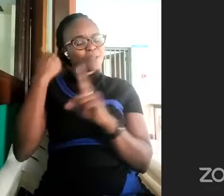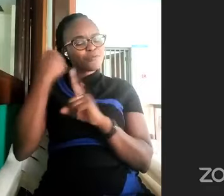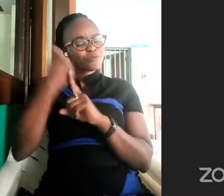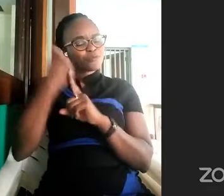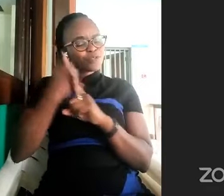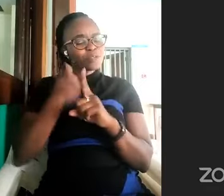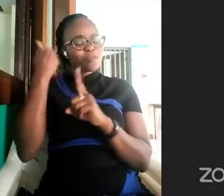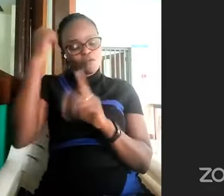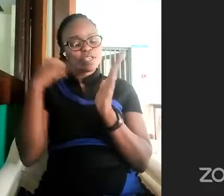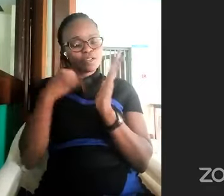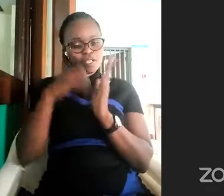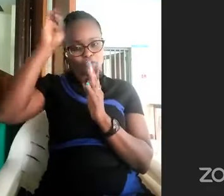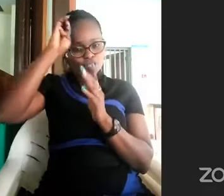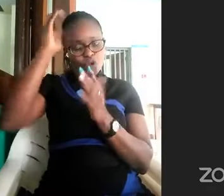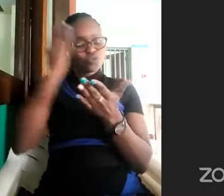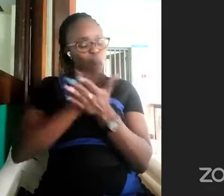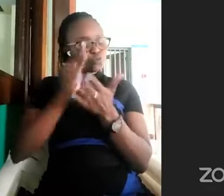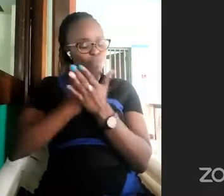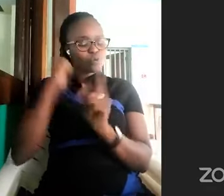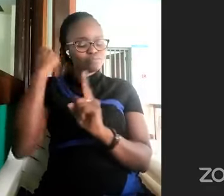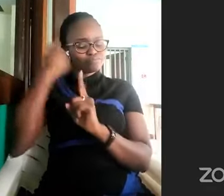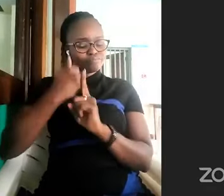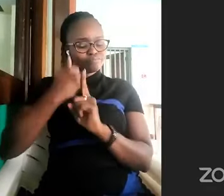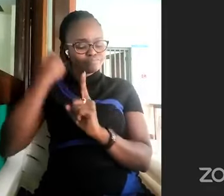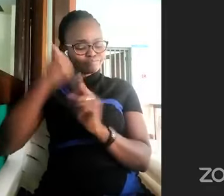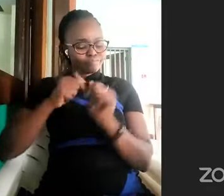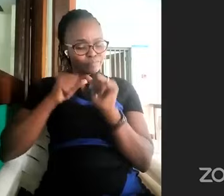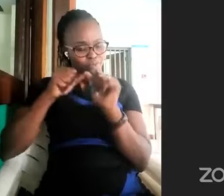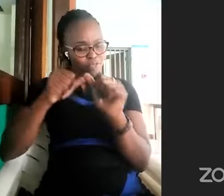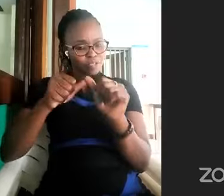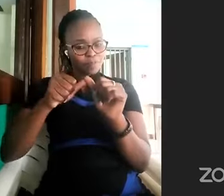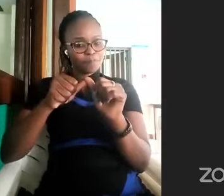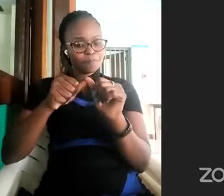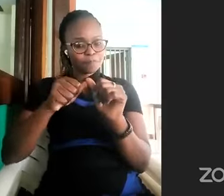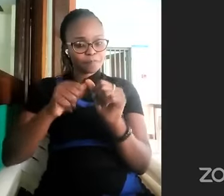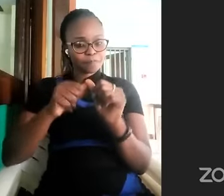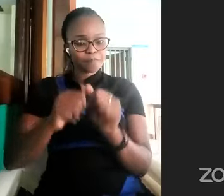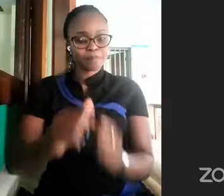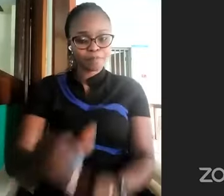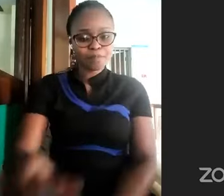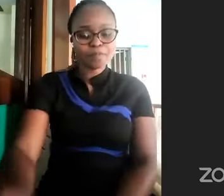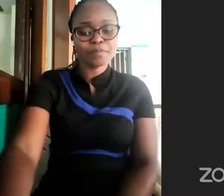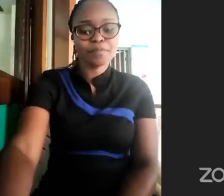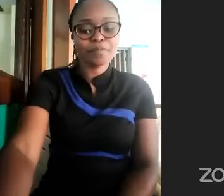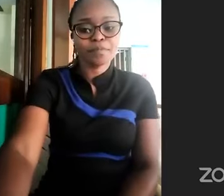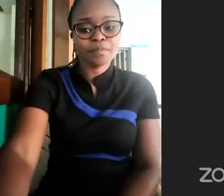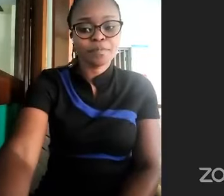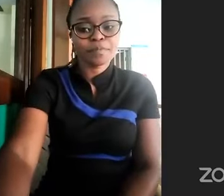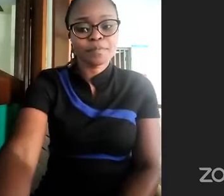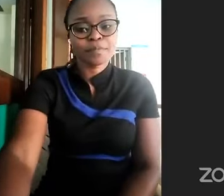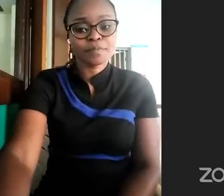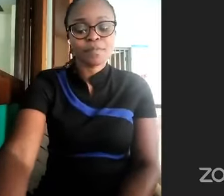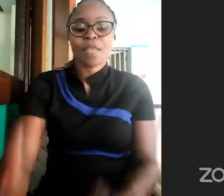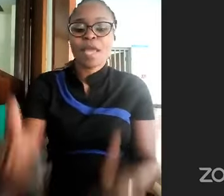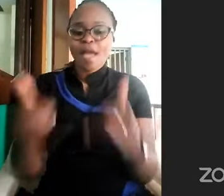for today, because yes, we appreciate some gaps have been addressed, but we are still pushing on to get what we